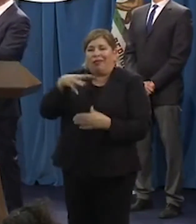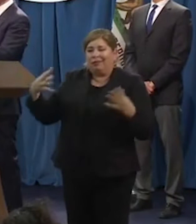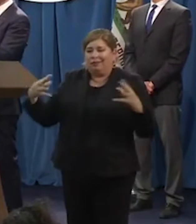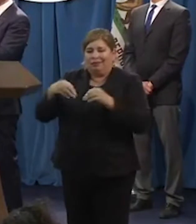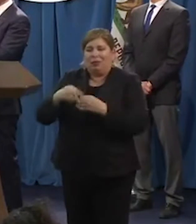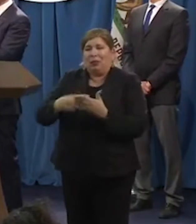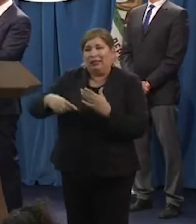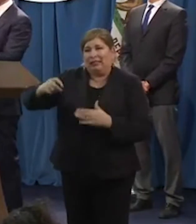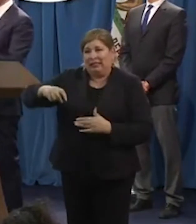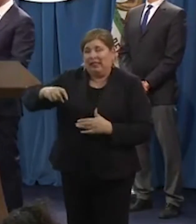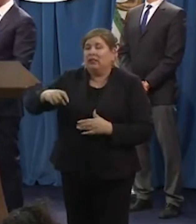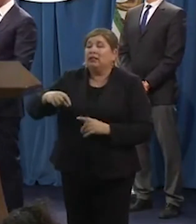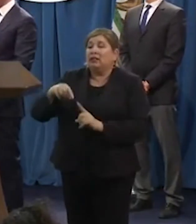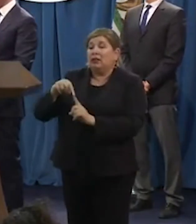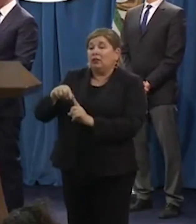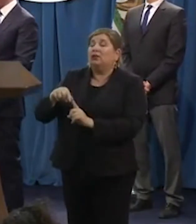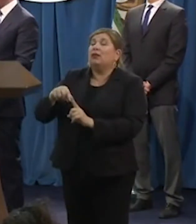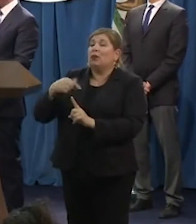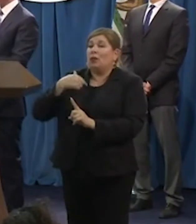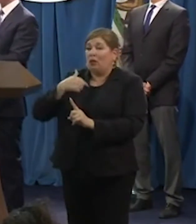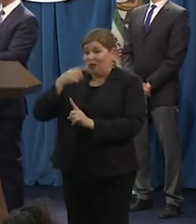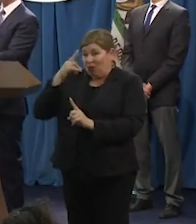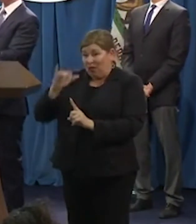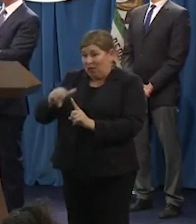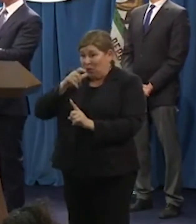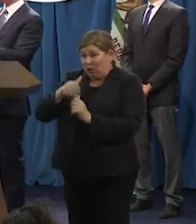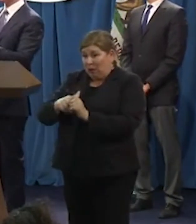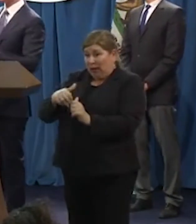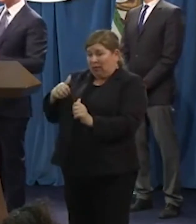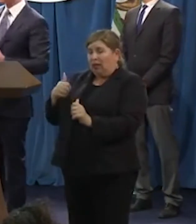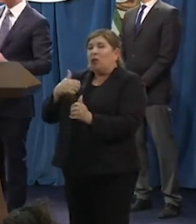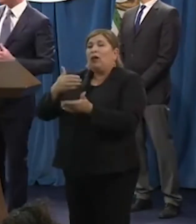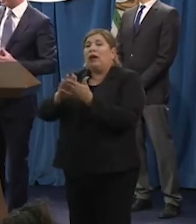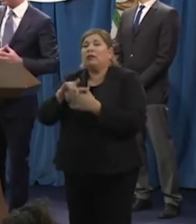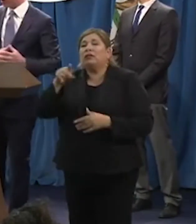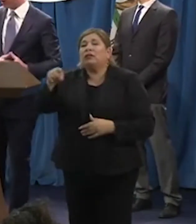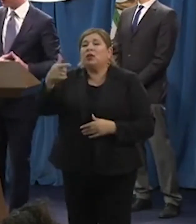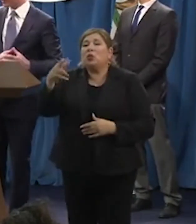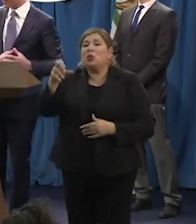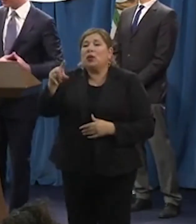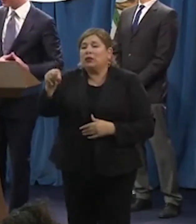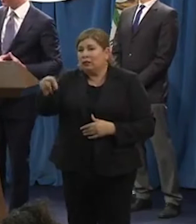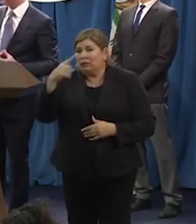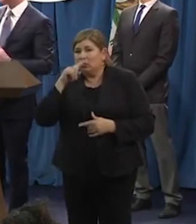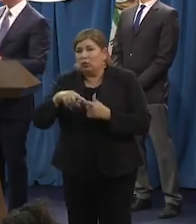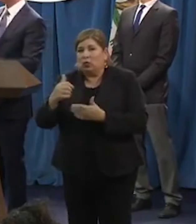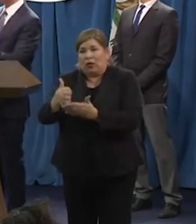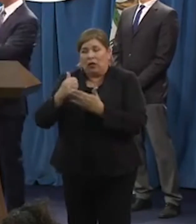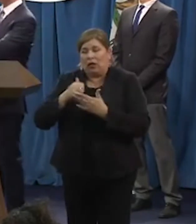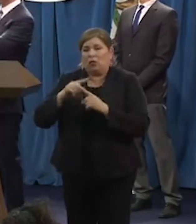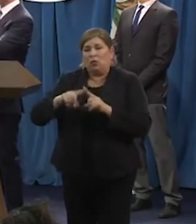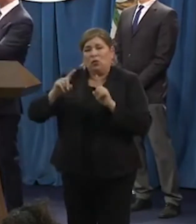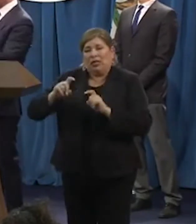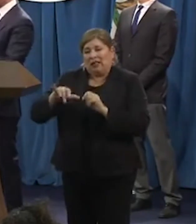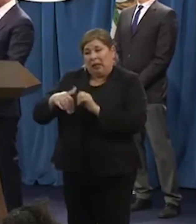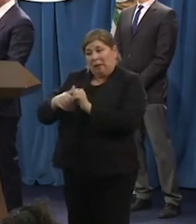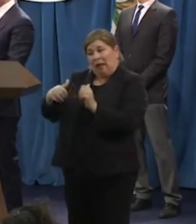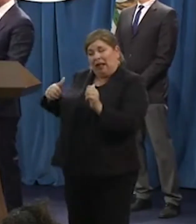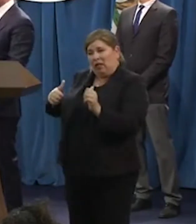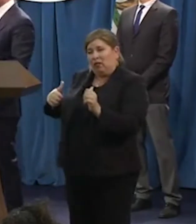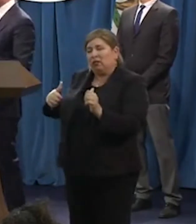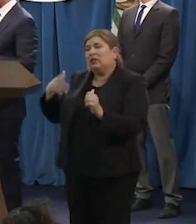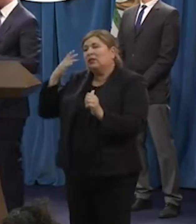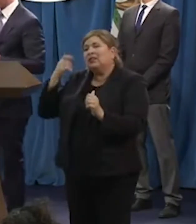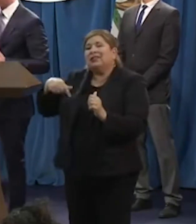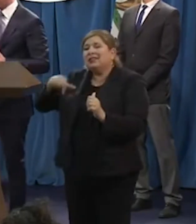already engaged Quest to then begin to test those backlogged kits to the extent they don't have all the